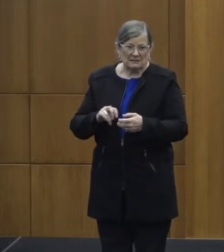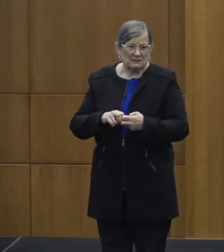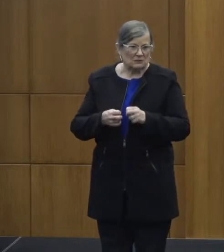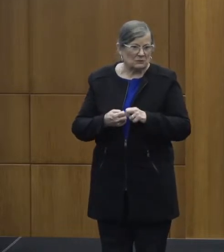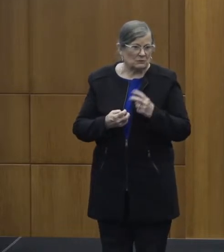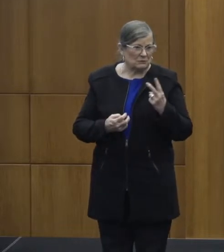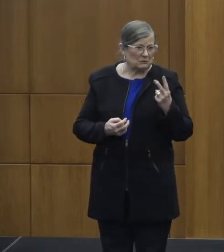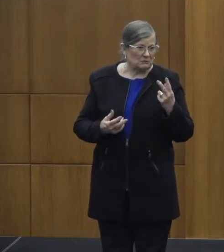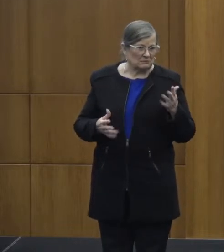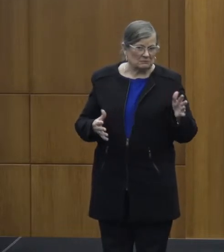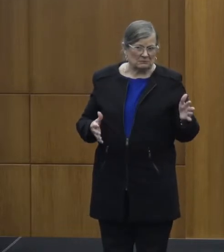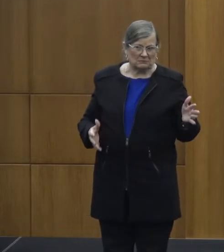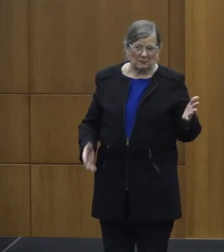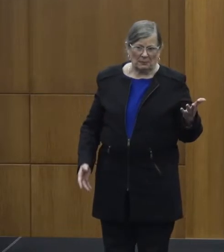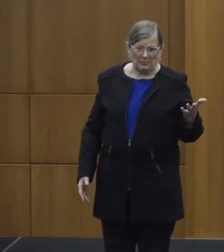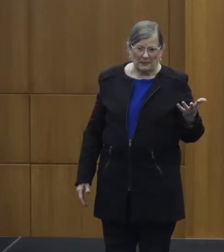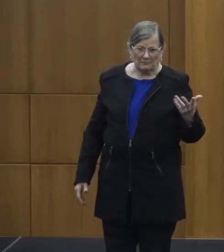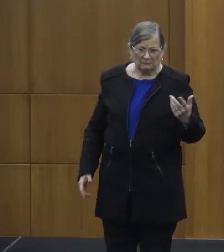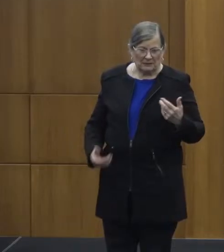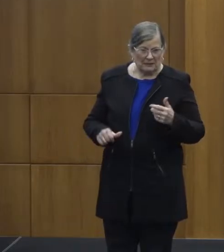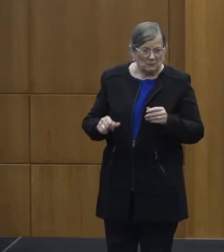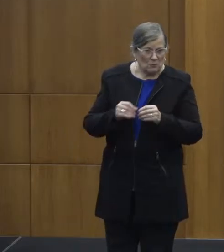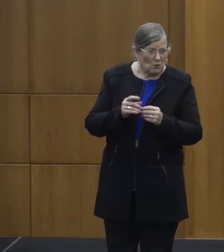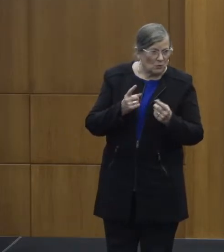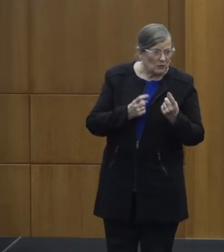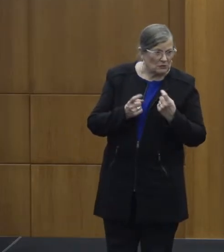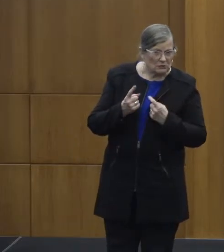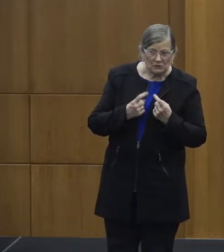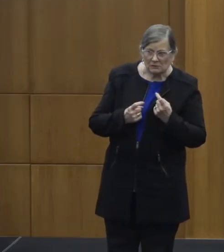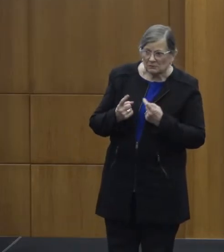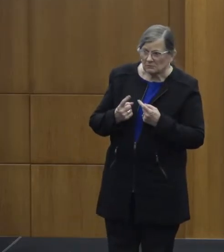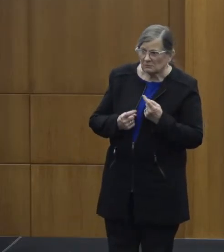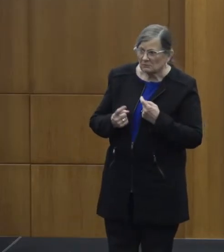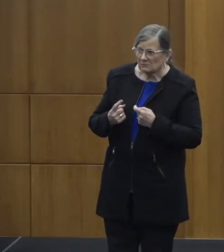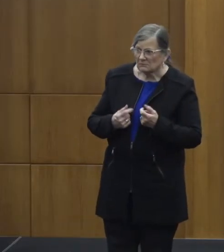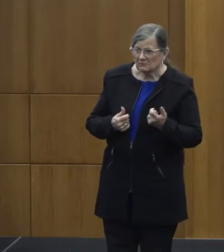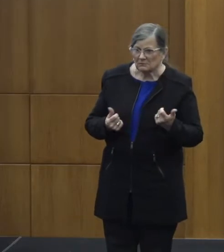Any other questions, or are we going to move to questions online?